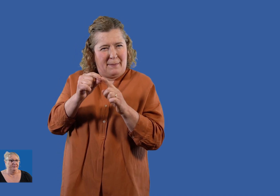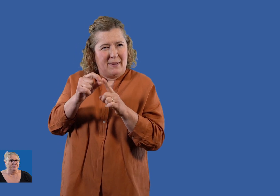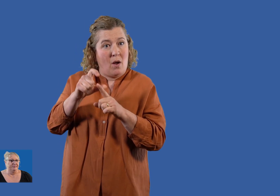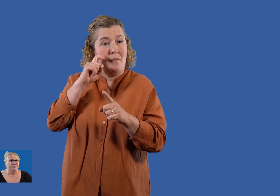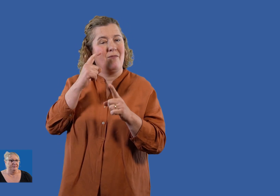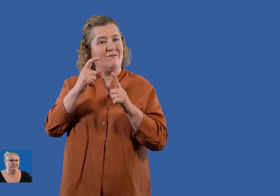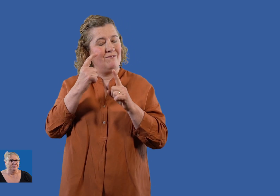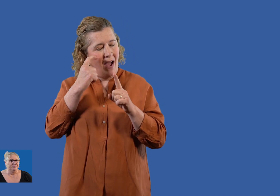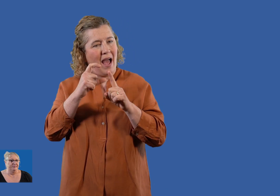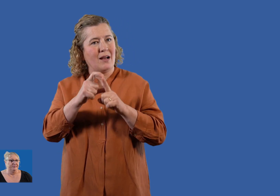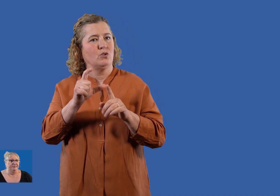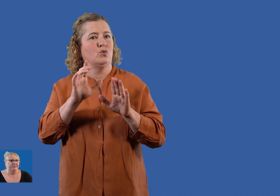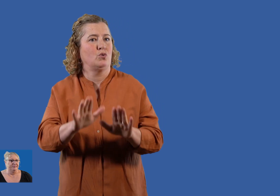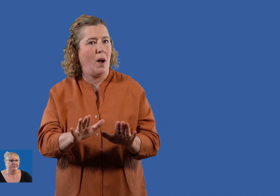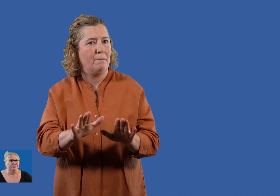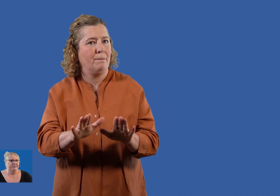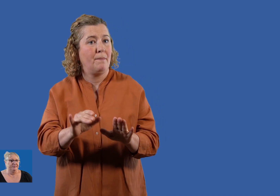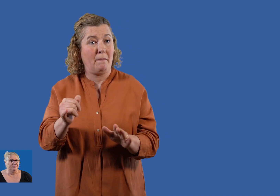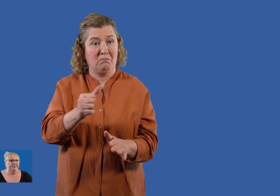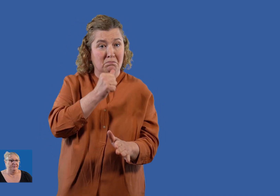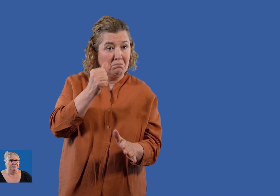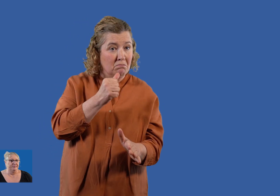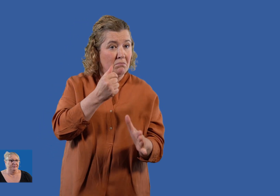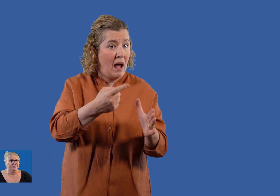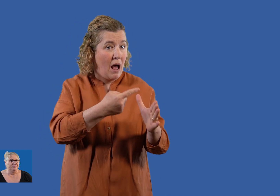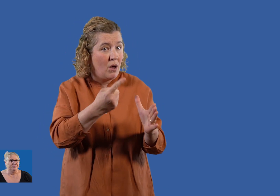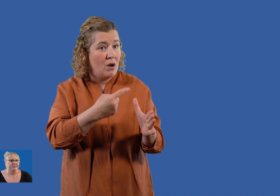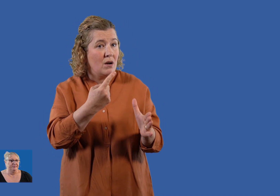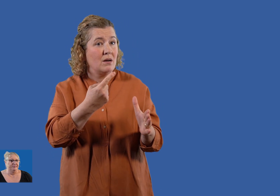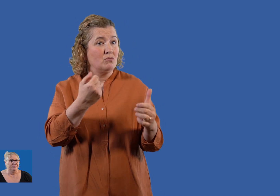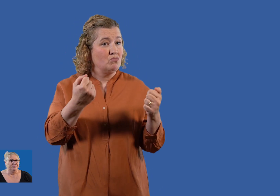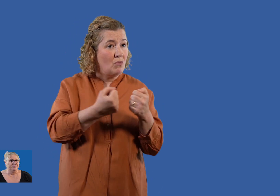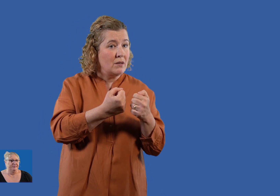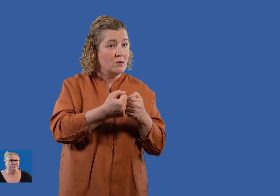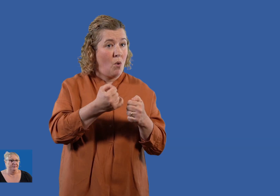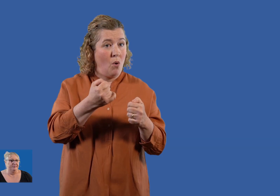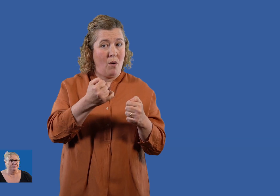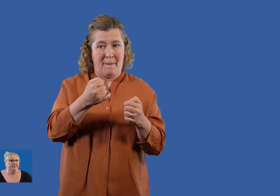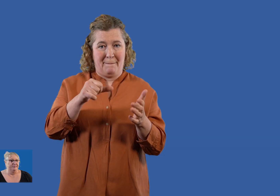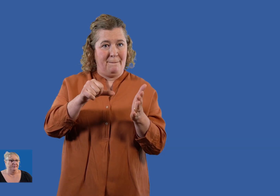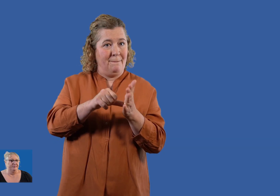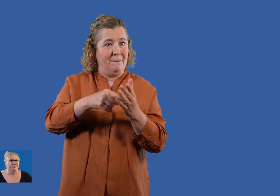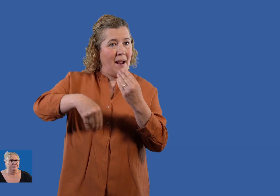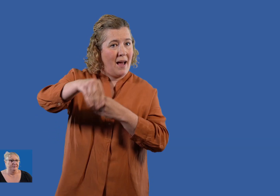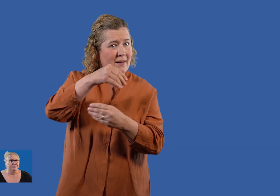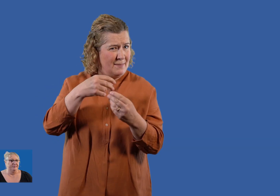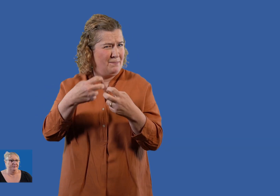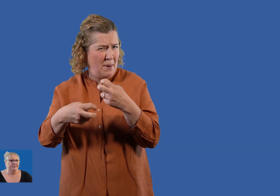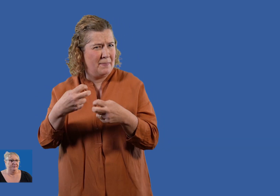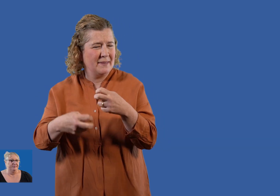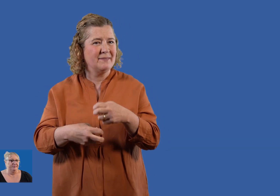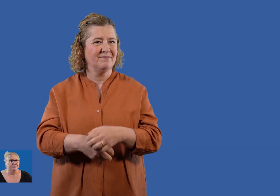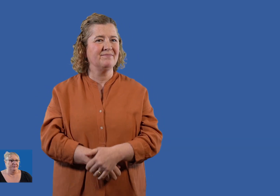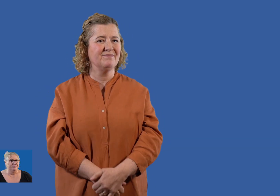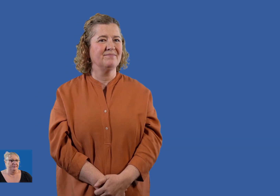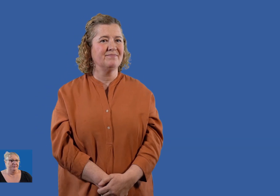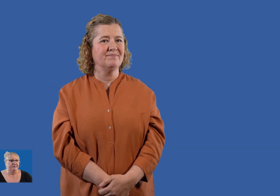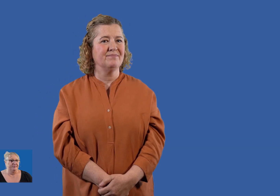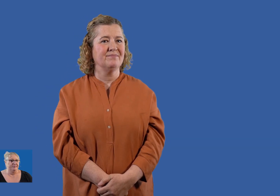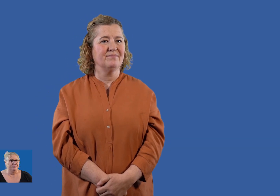really hard to stop these urges, and they can be doing things like abusing alcohol, drugs, money, having trouble.